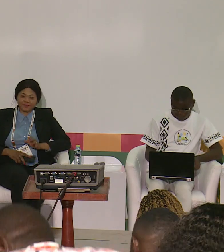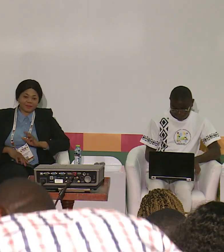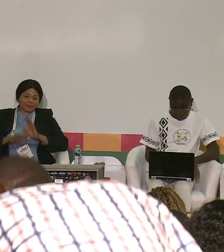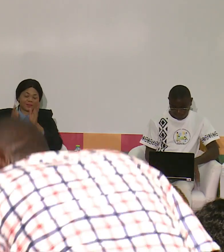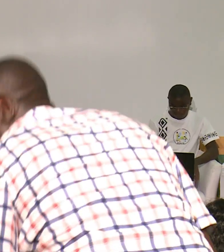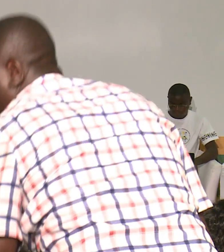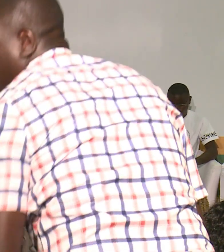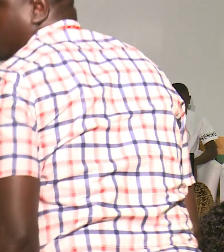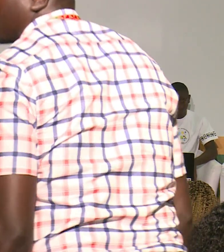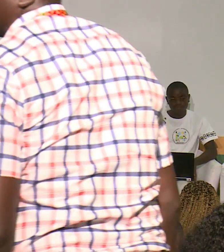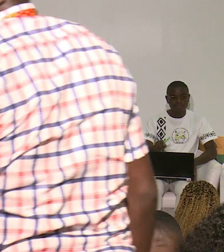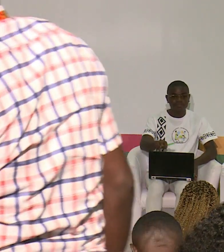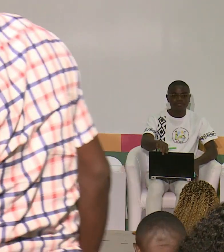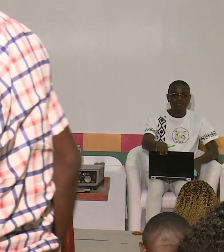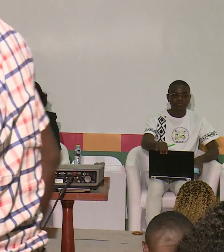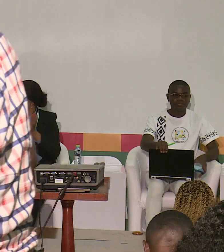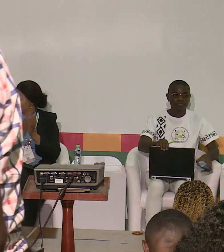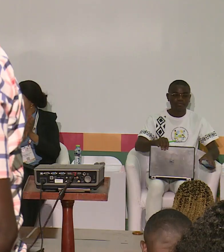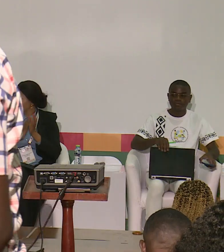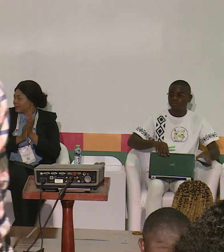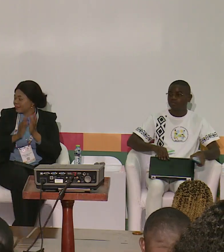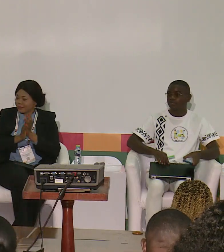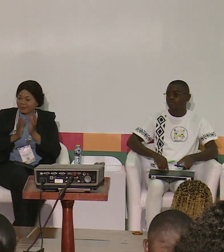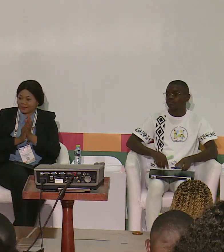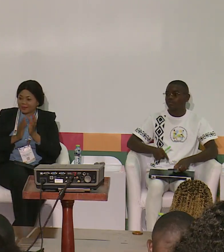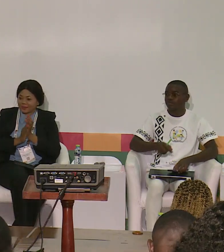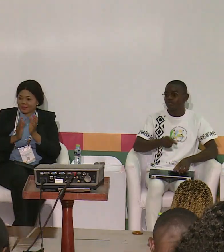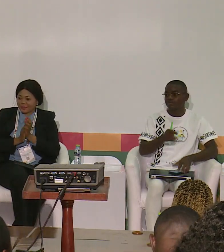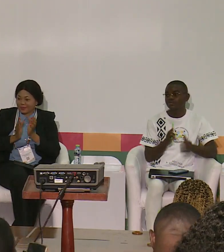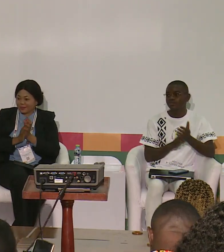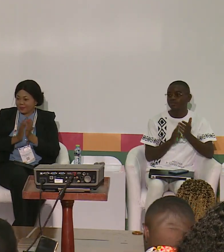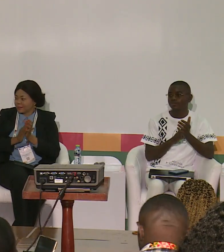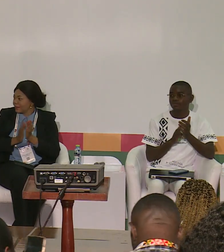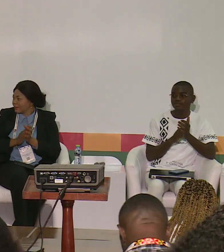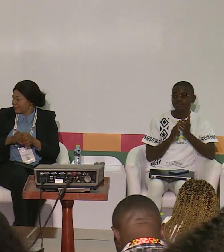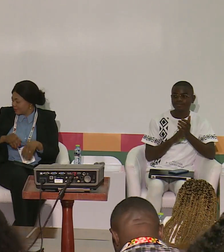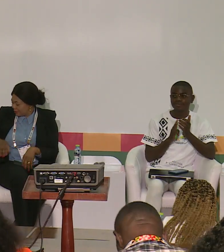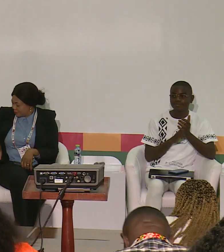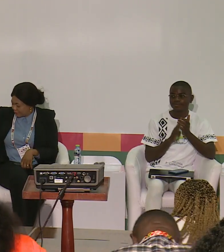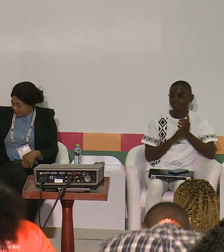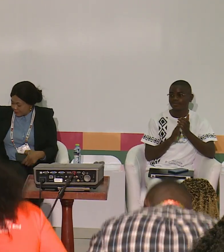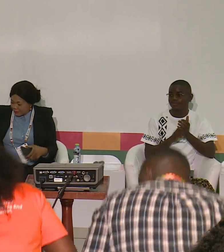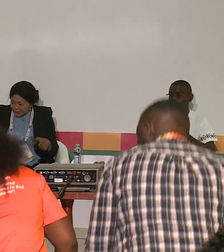and thanks a lot for the questions and the interest to this question. Thank you very much.